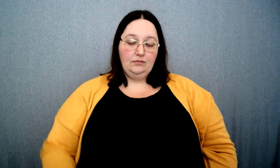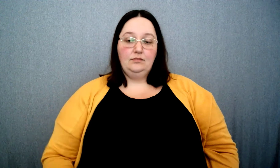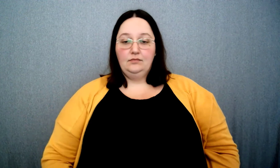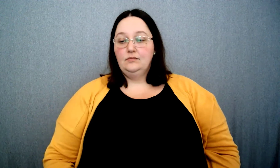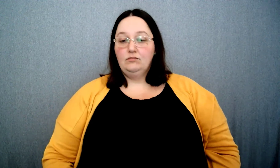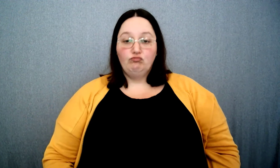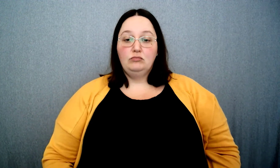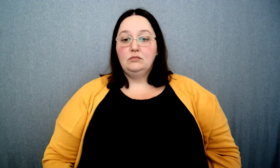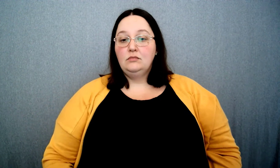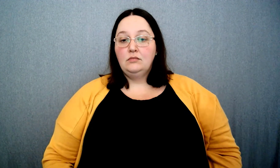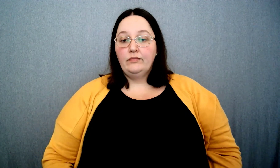adjectives.